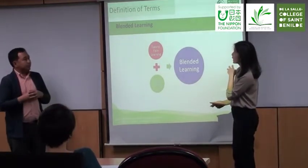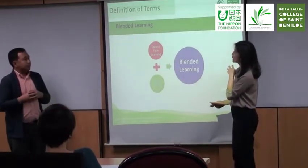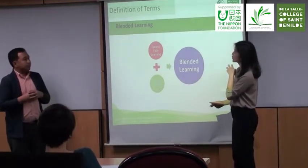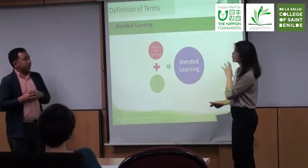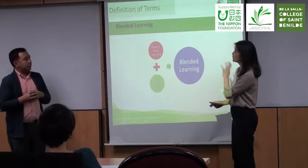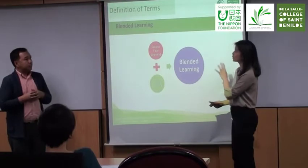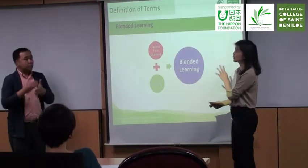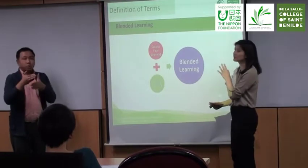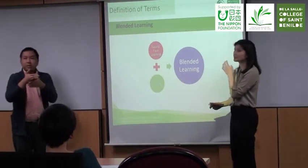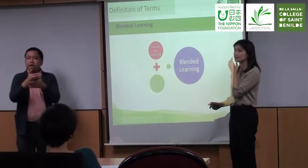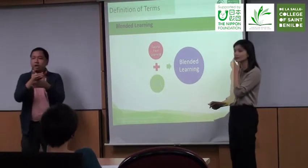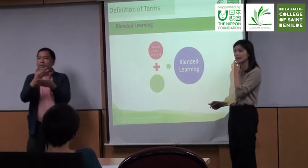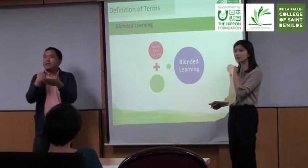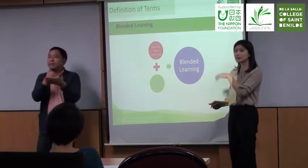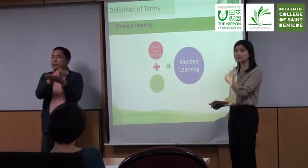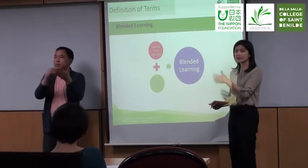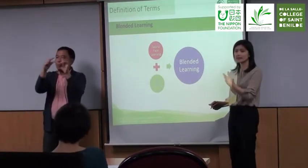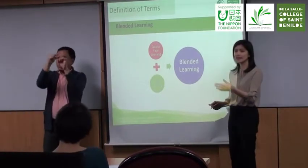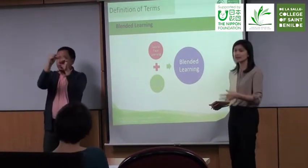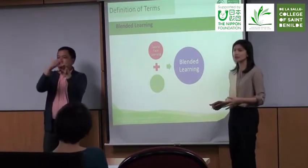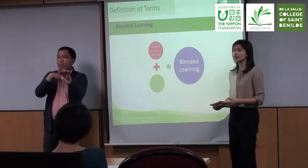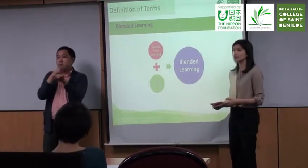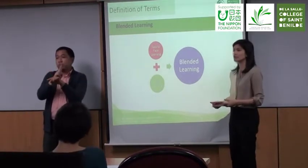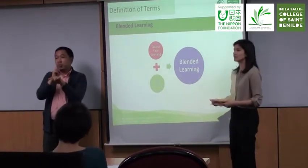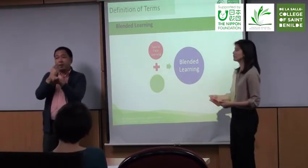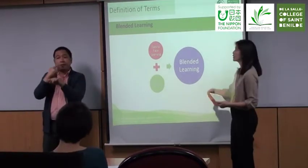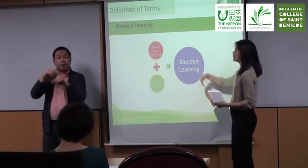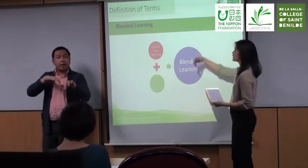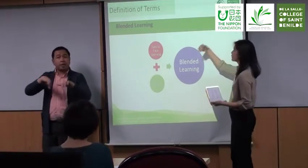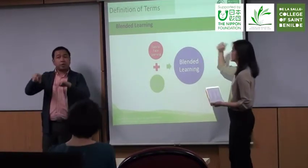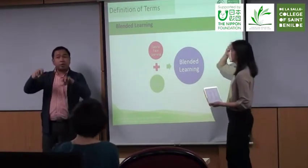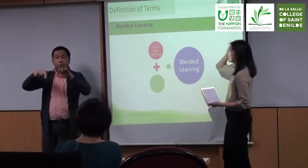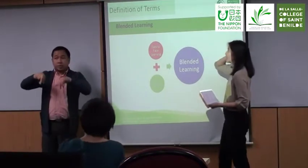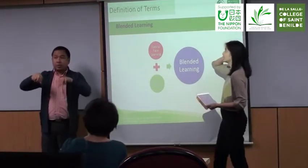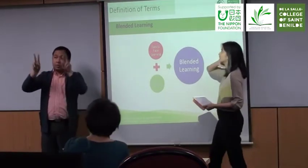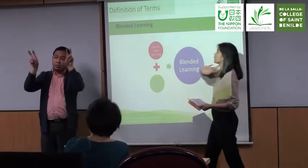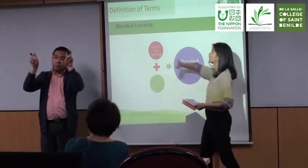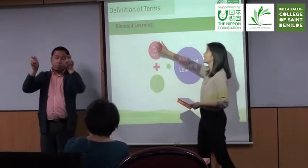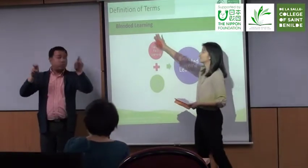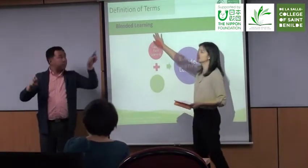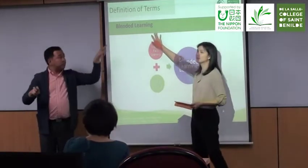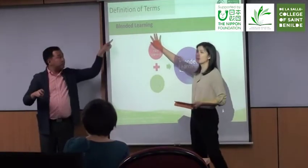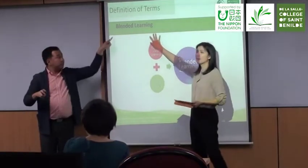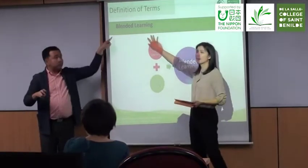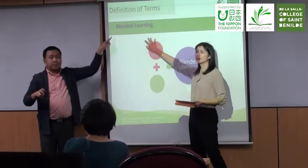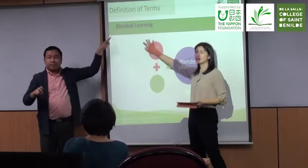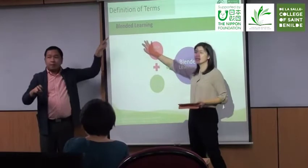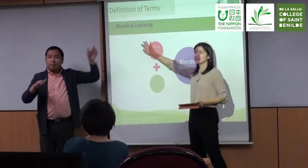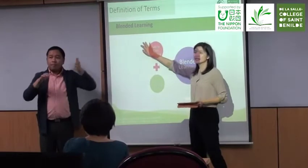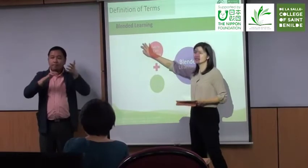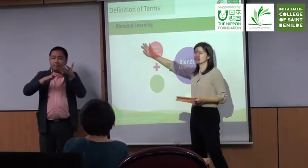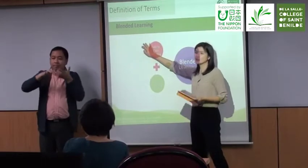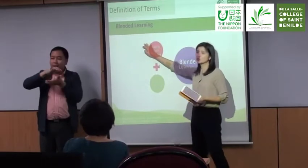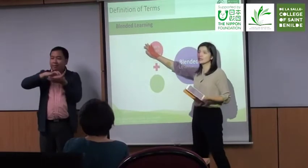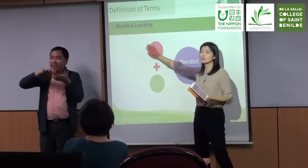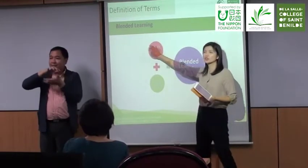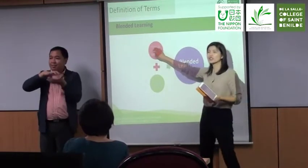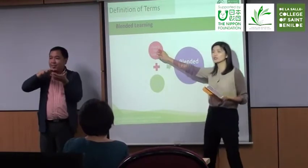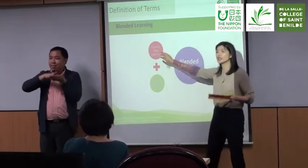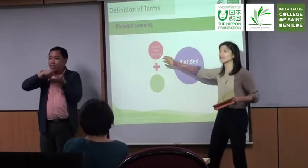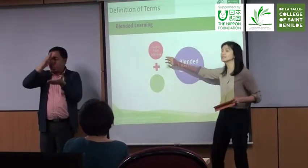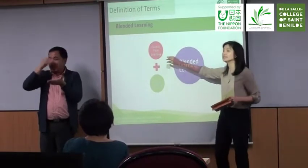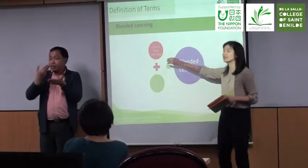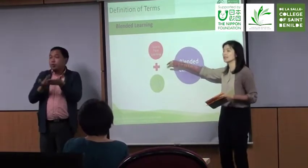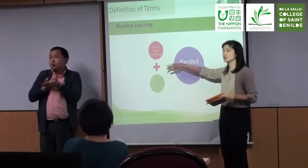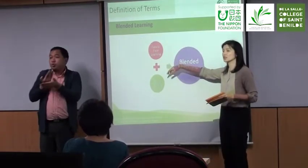to share certain terms that I use for this action research. The first one is what we call blended learning. Okay. This is a new